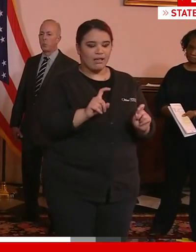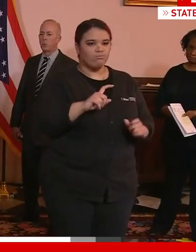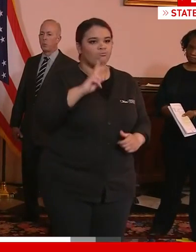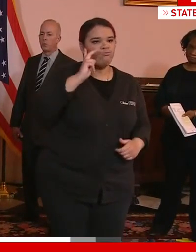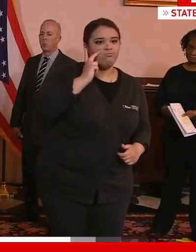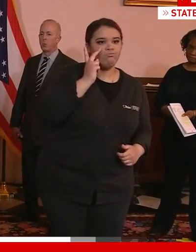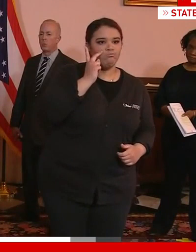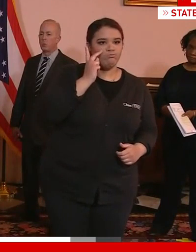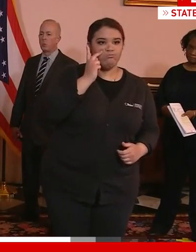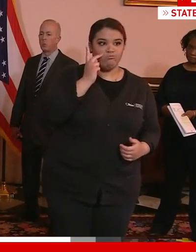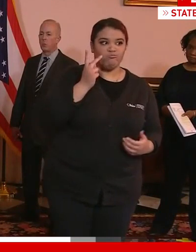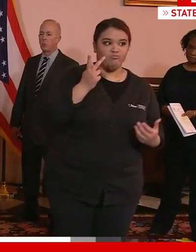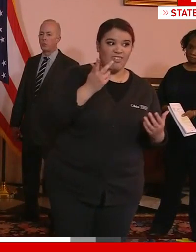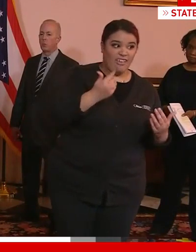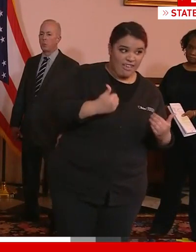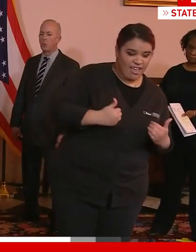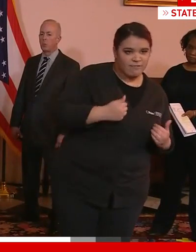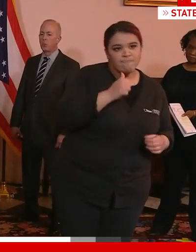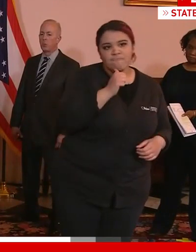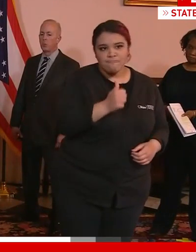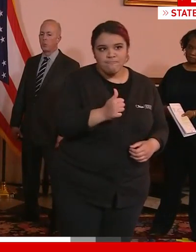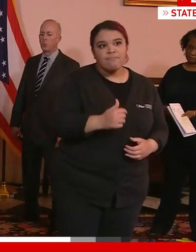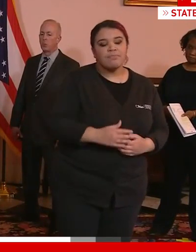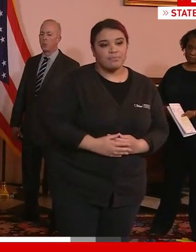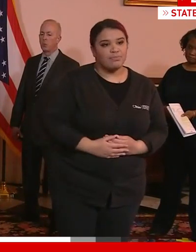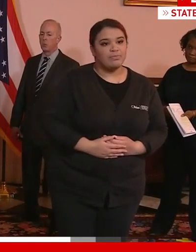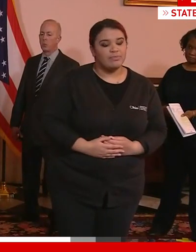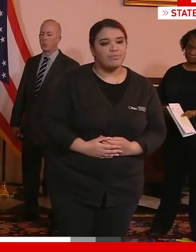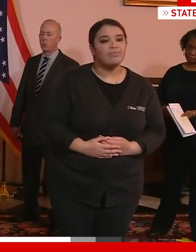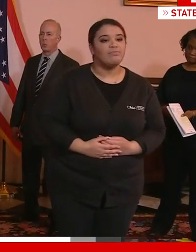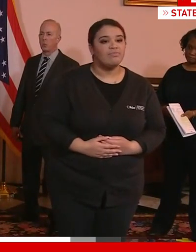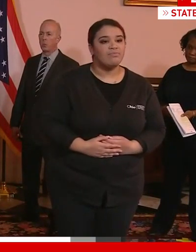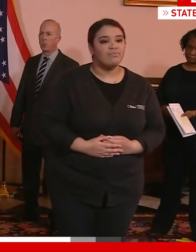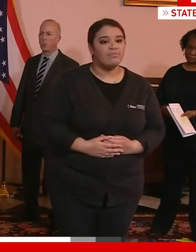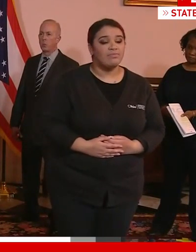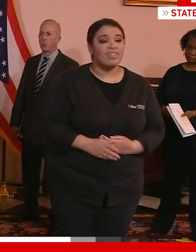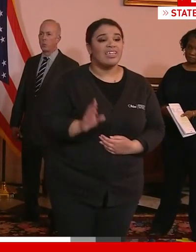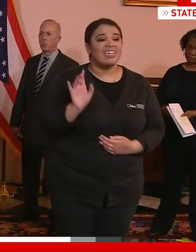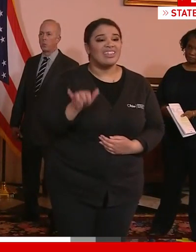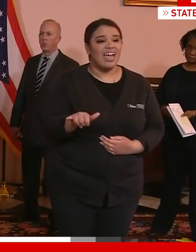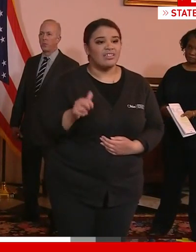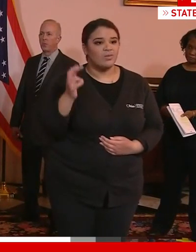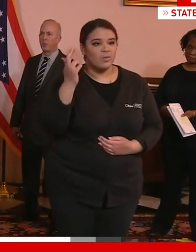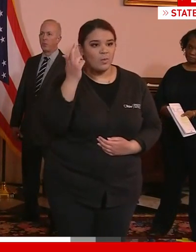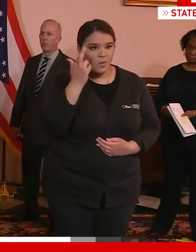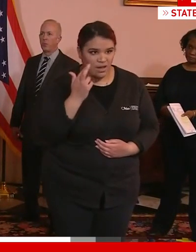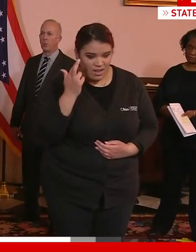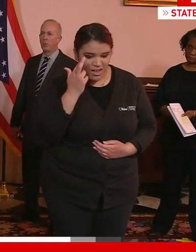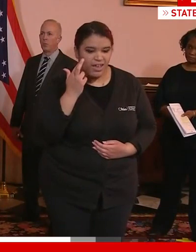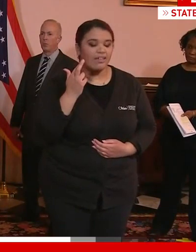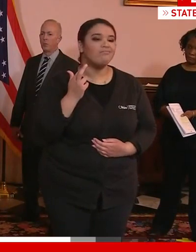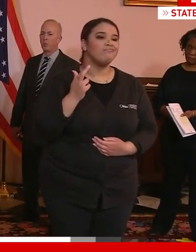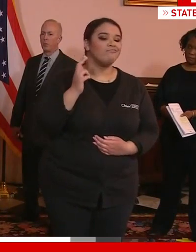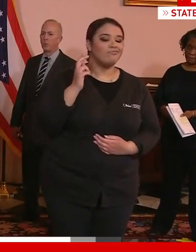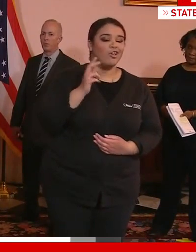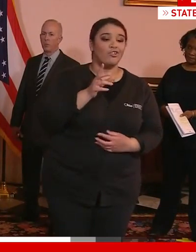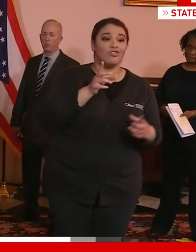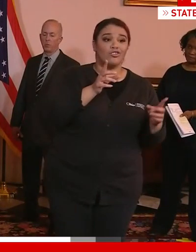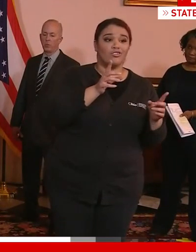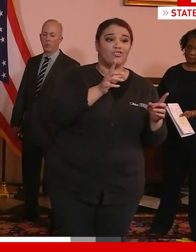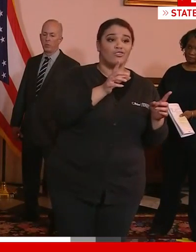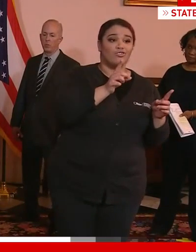are the reasons that the Director of Health and the Governor made the decision that was